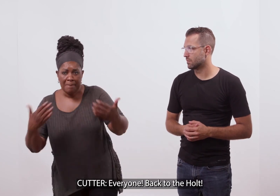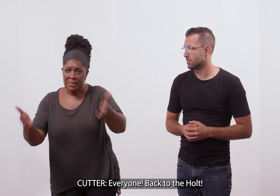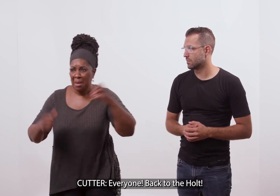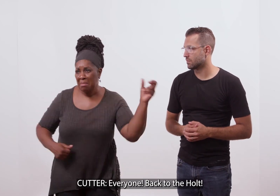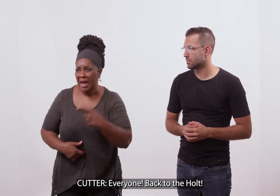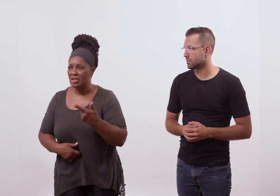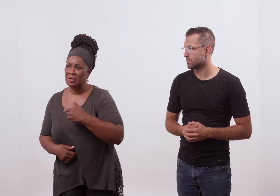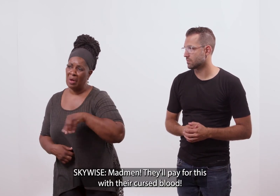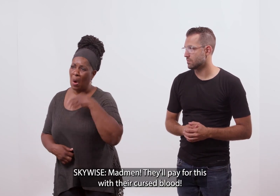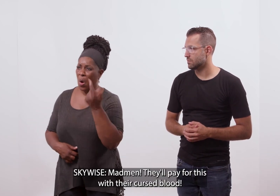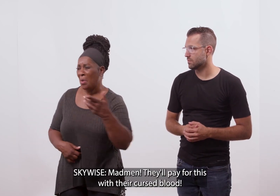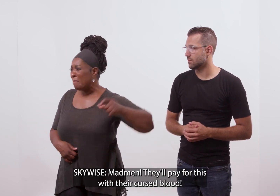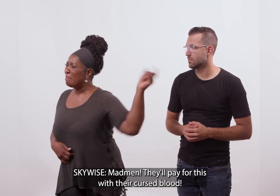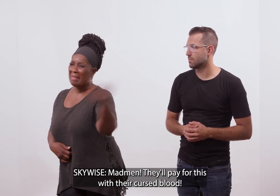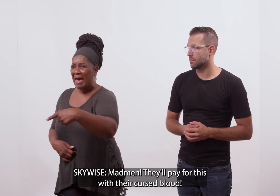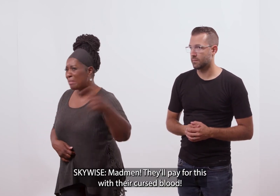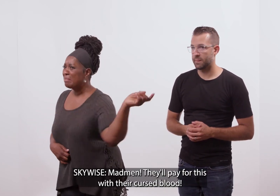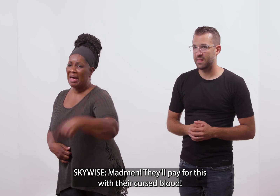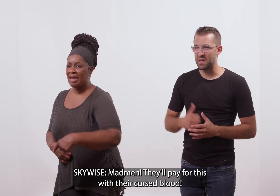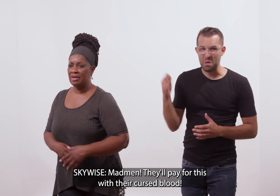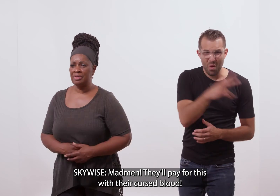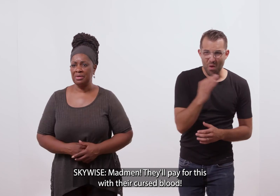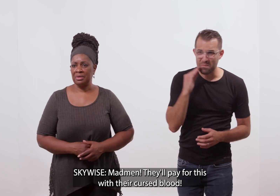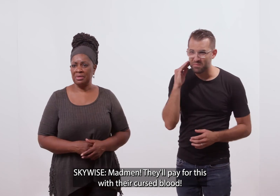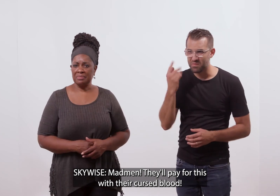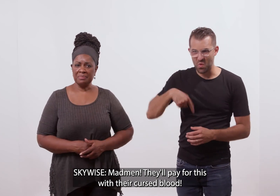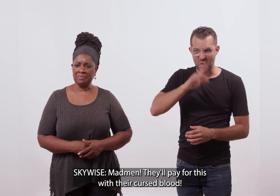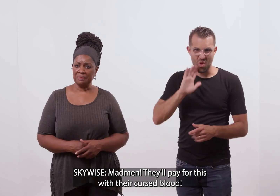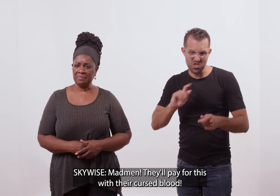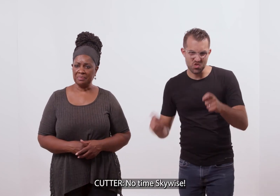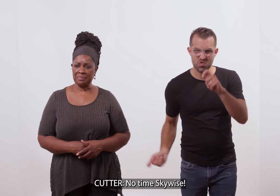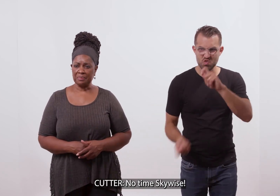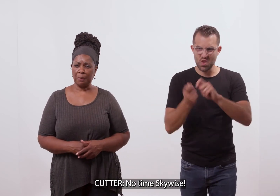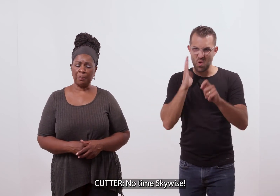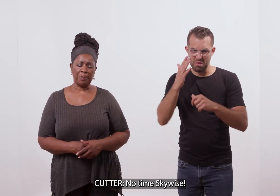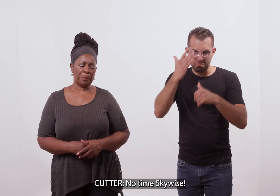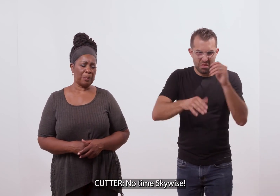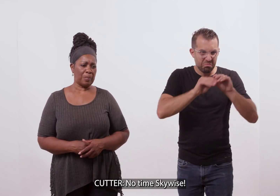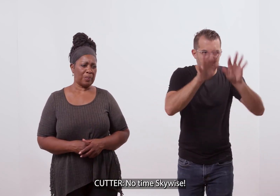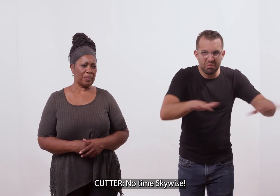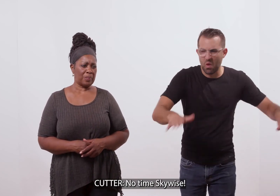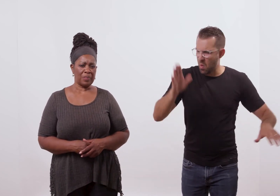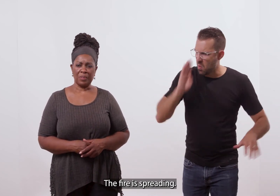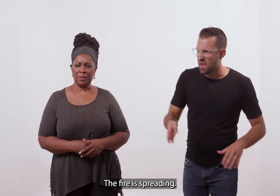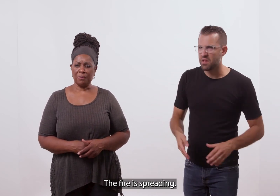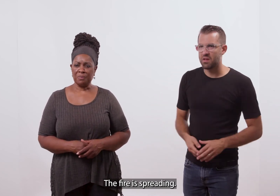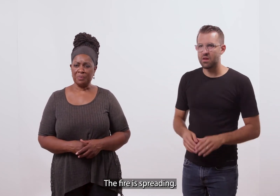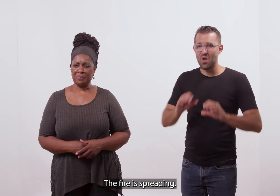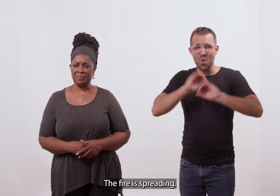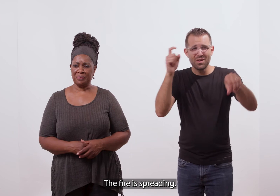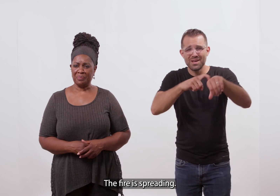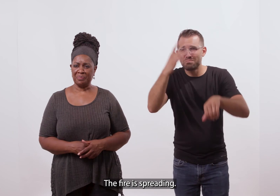holt! Madmen! They'll pay for this with their cursed blood! No time, Skywise! The fire is